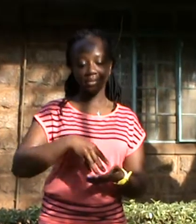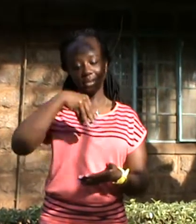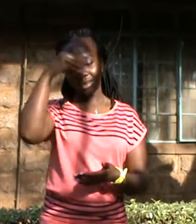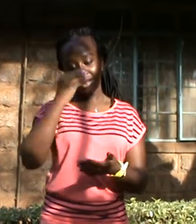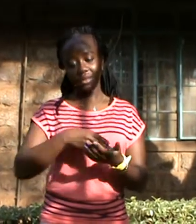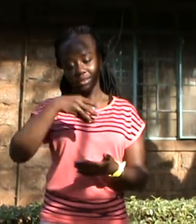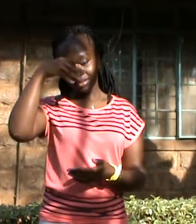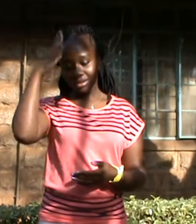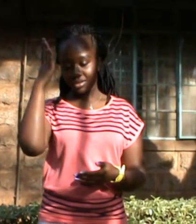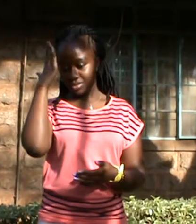than fee pay you go